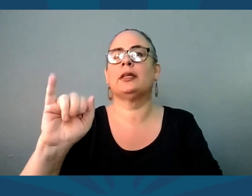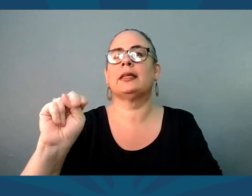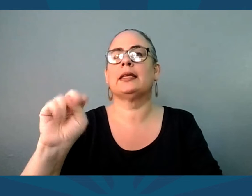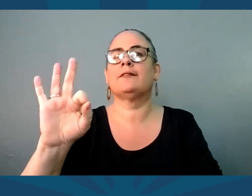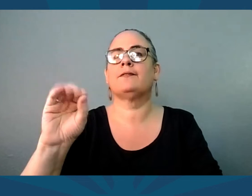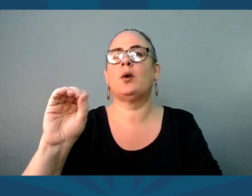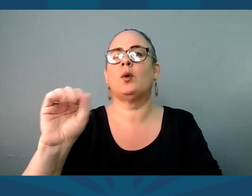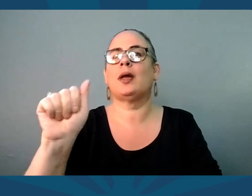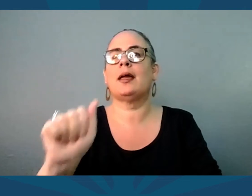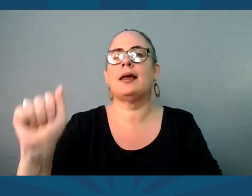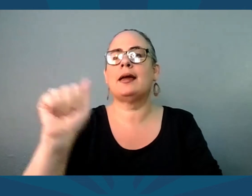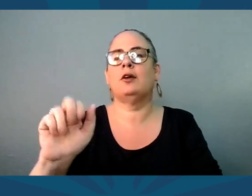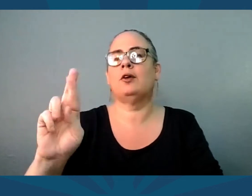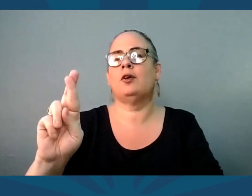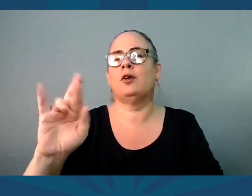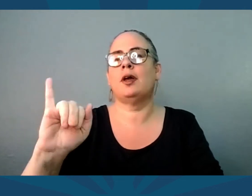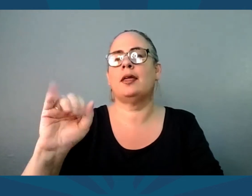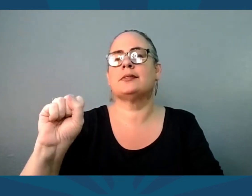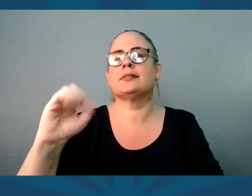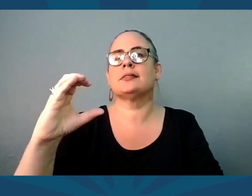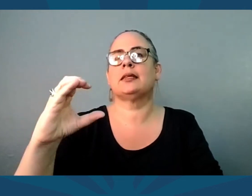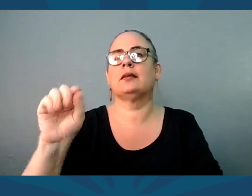Voter info at